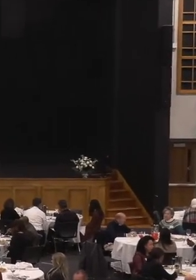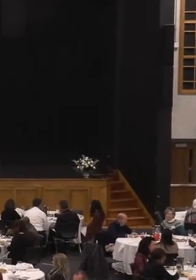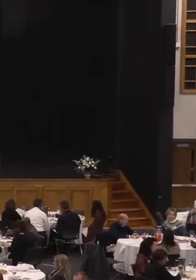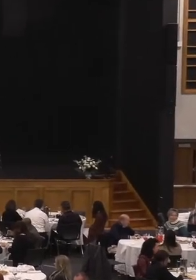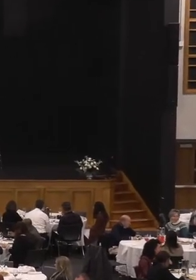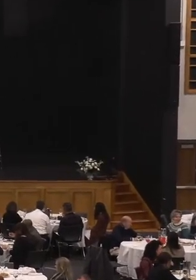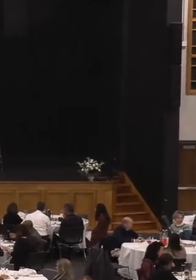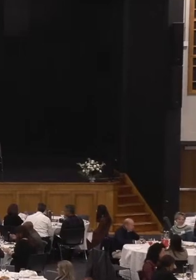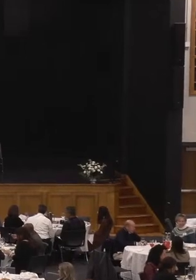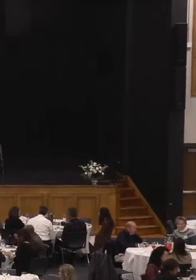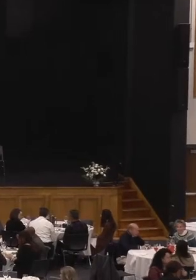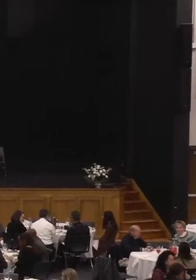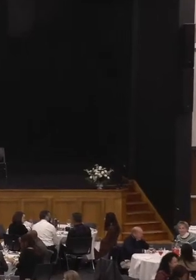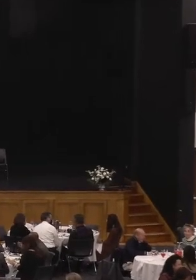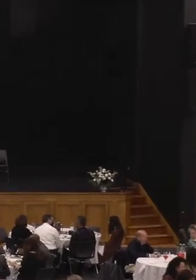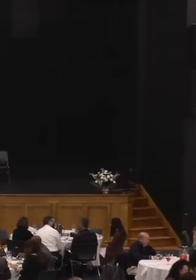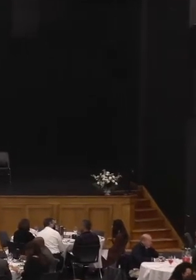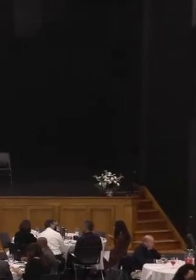Good afternoon.